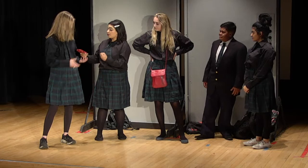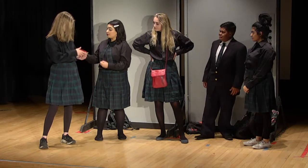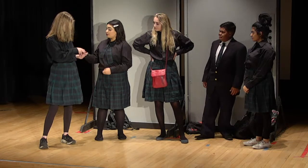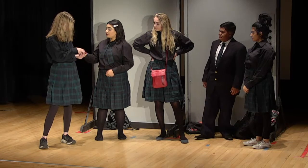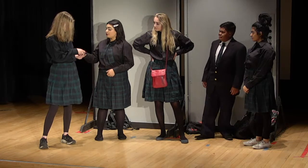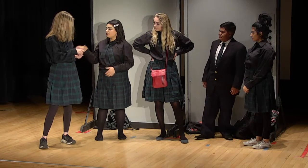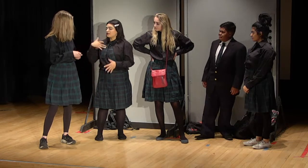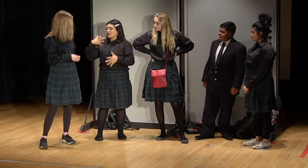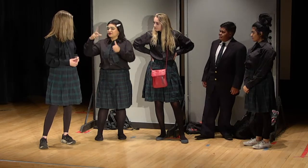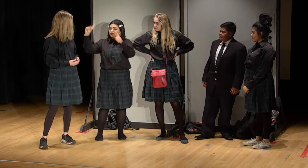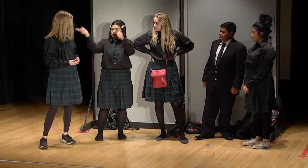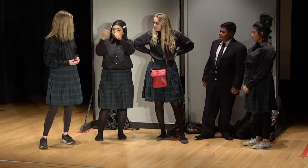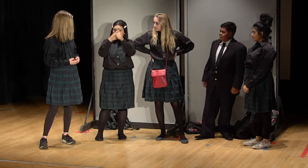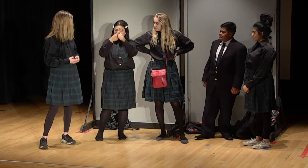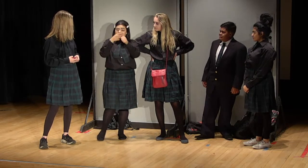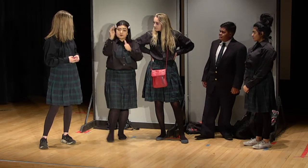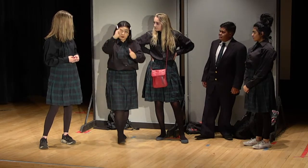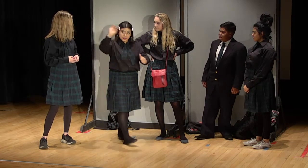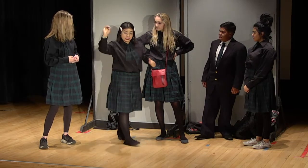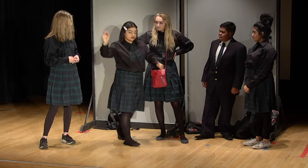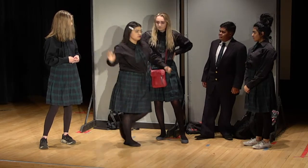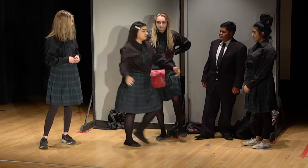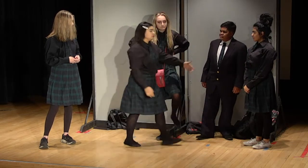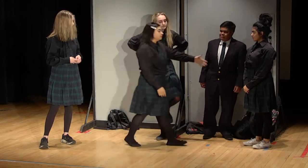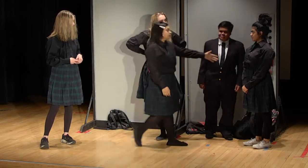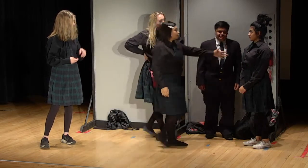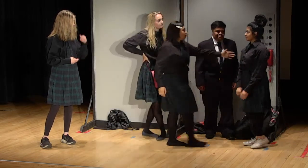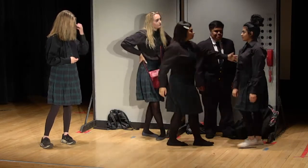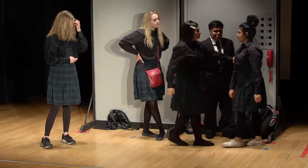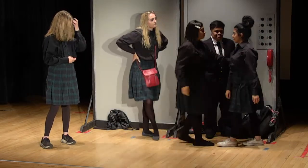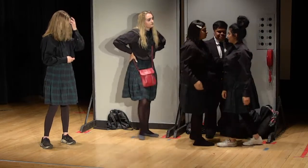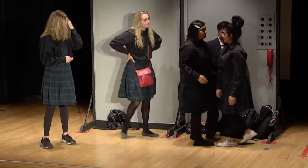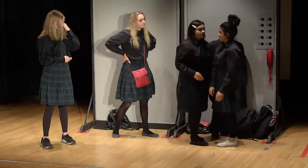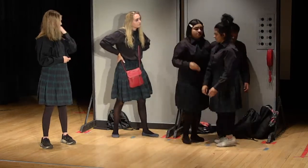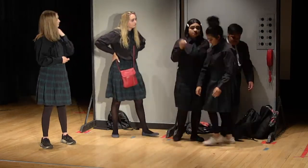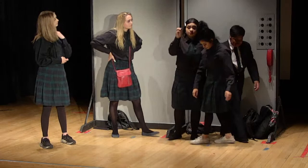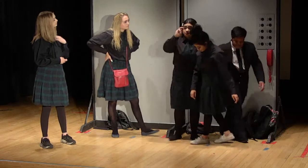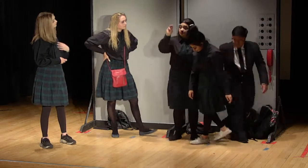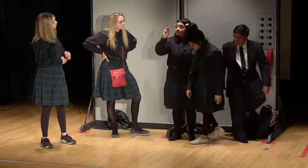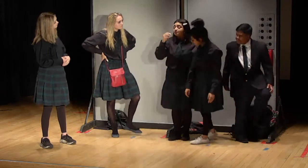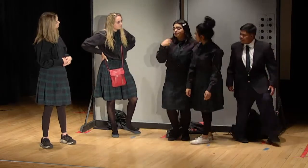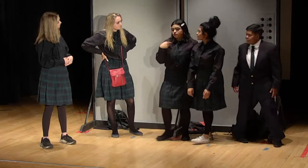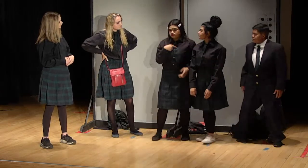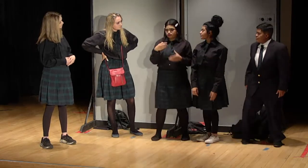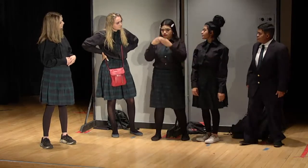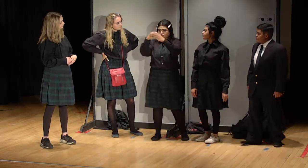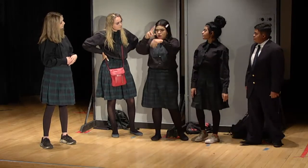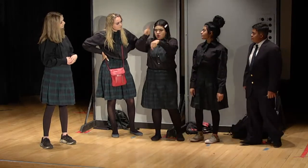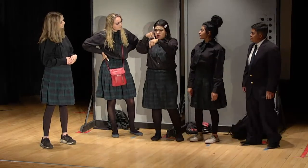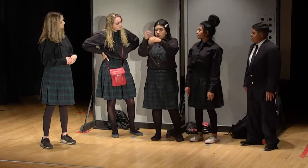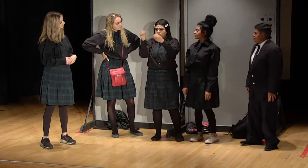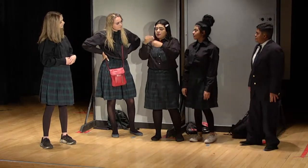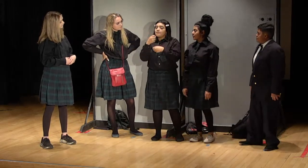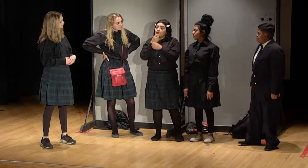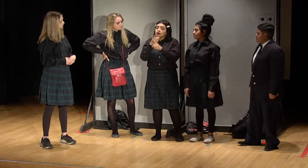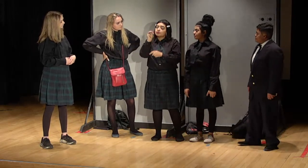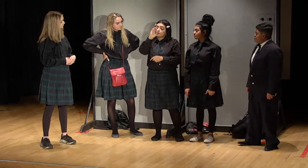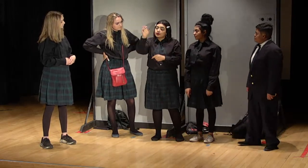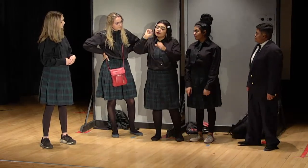Okay. first come here. Rebecca. When we go to the